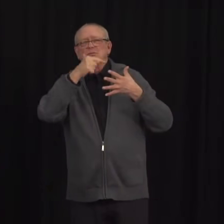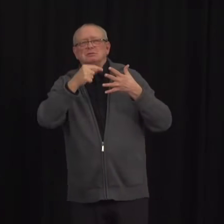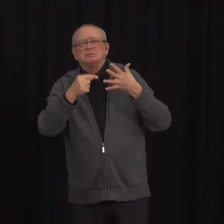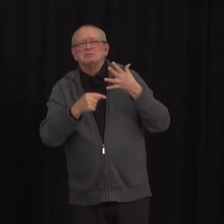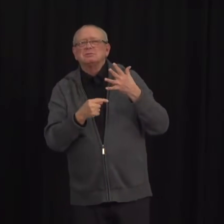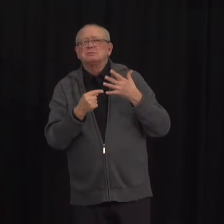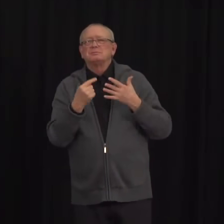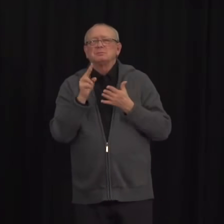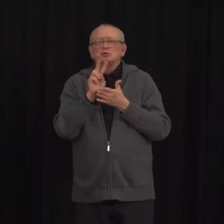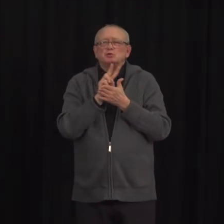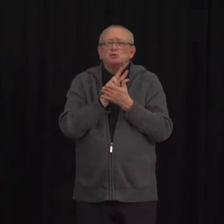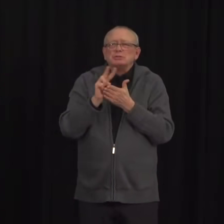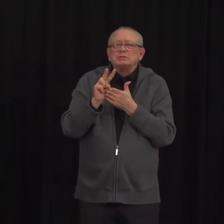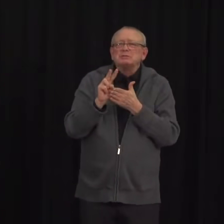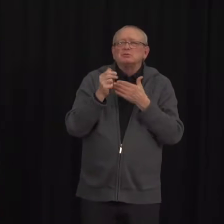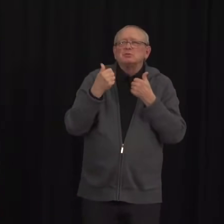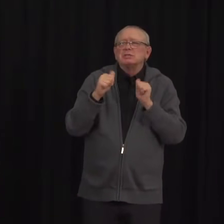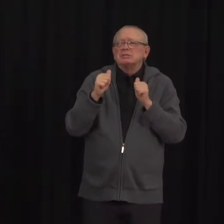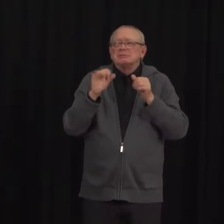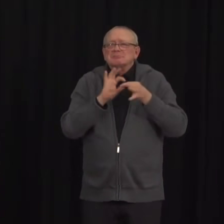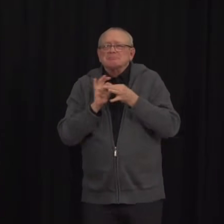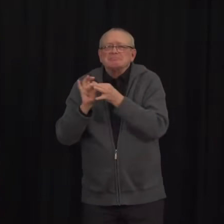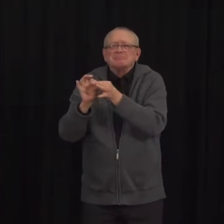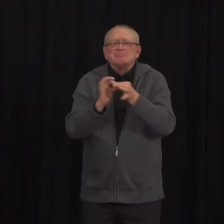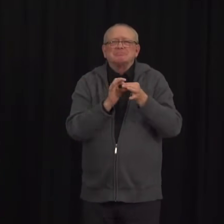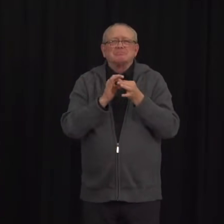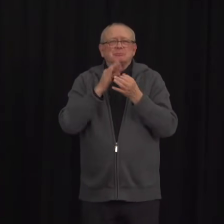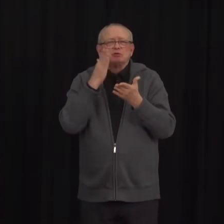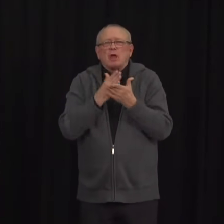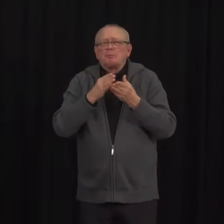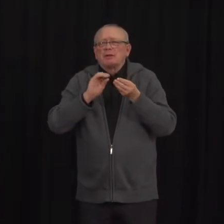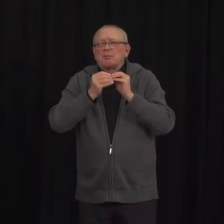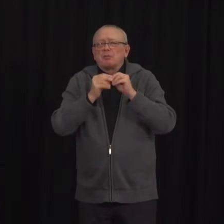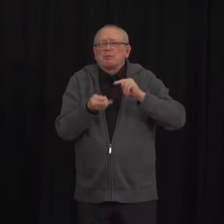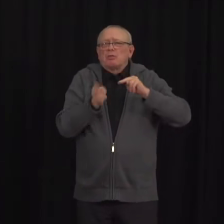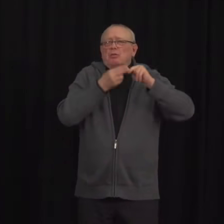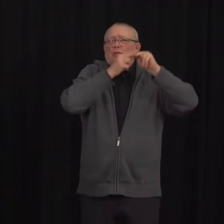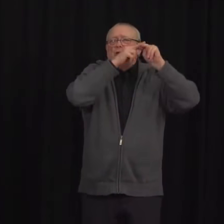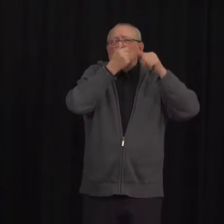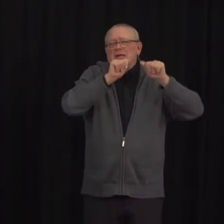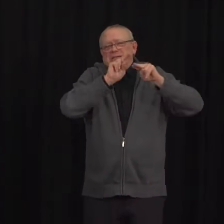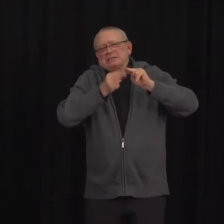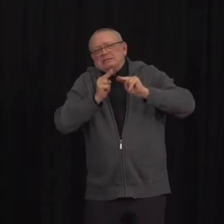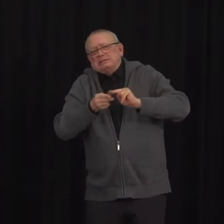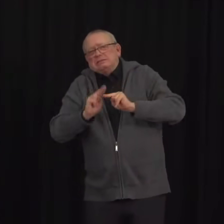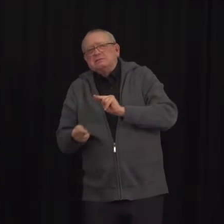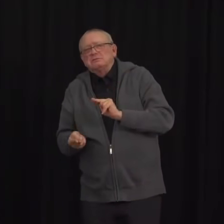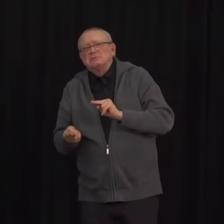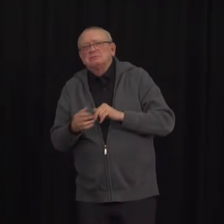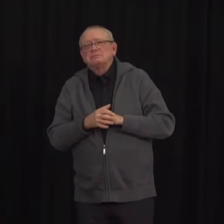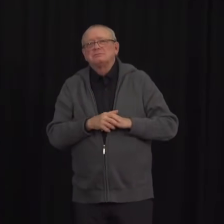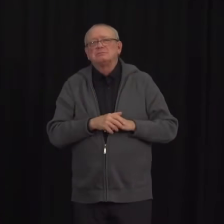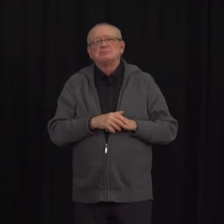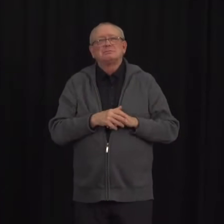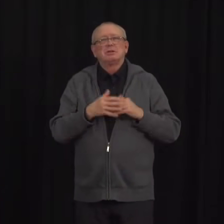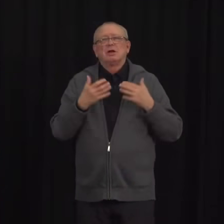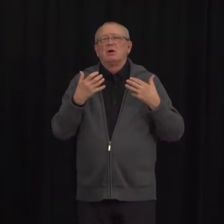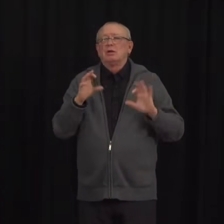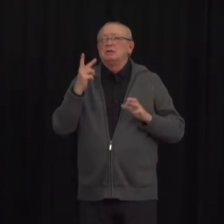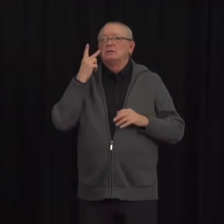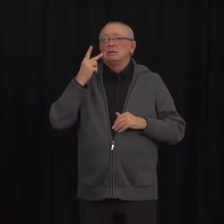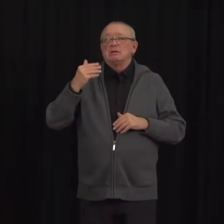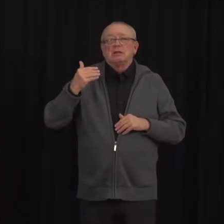pulling together to do our part to stop community spread, to bring those numbers down so that we don't see an ongoing rise in